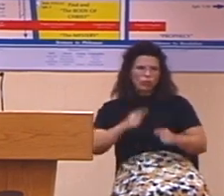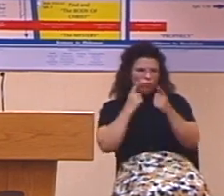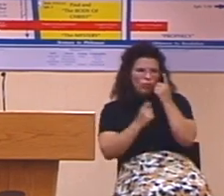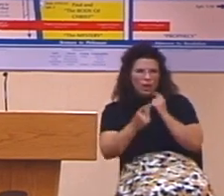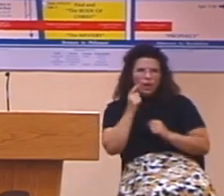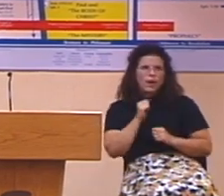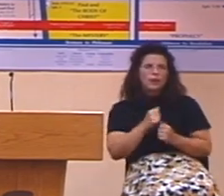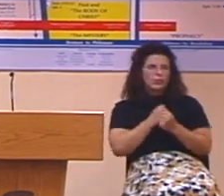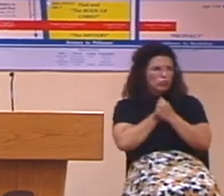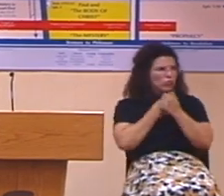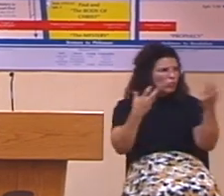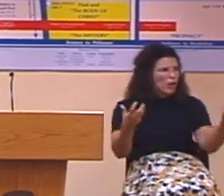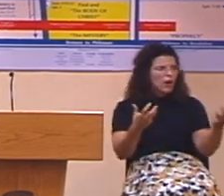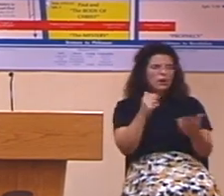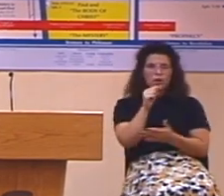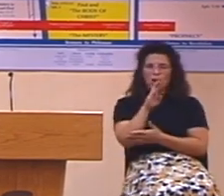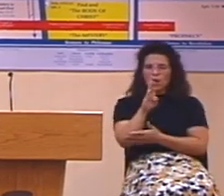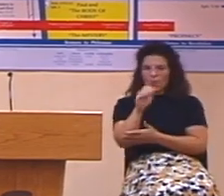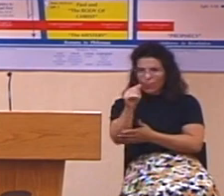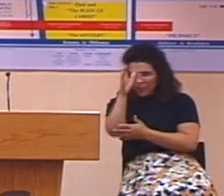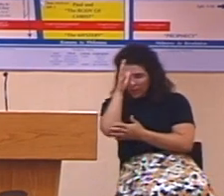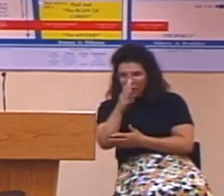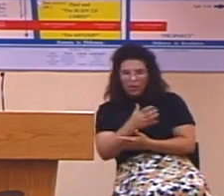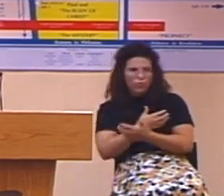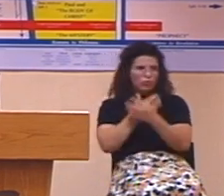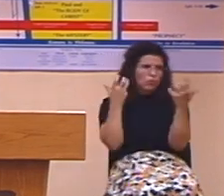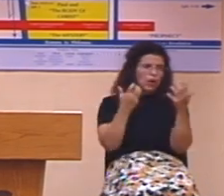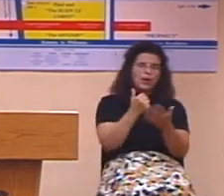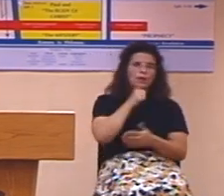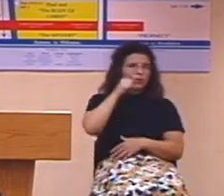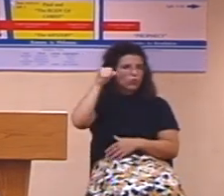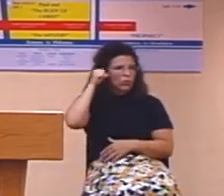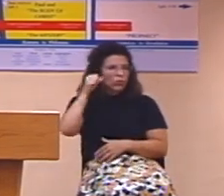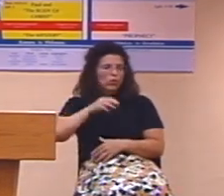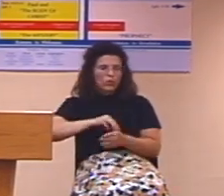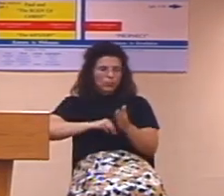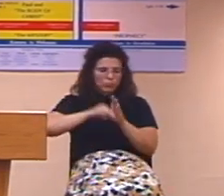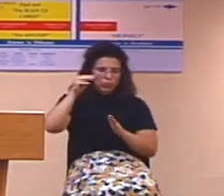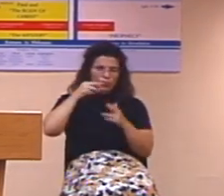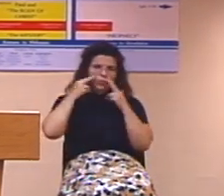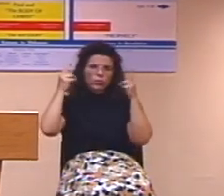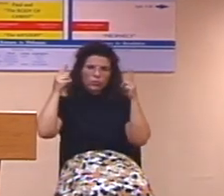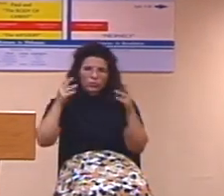Abba, Father. The cry of maturity. The cry of an adult.